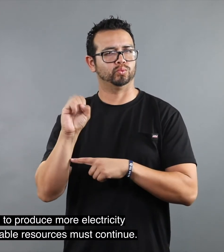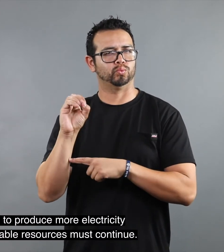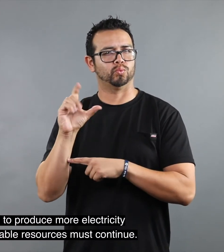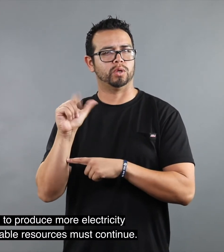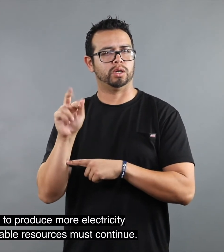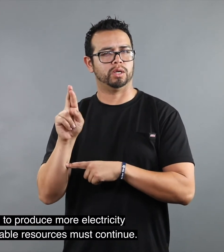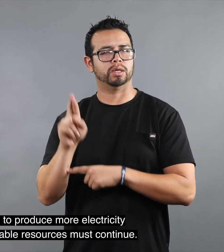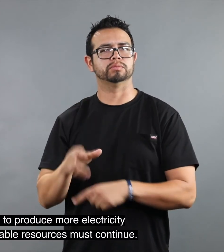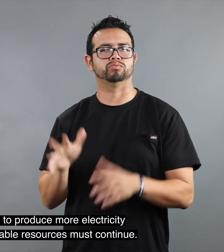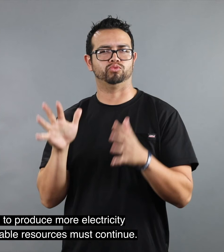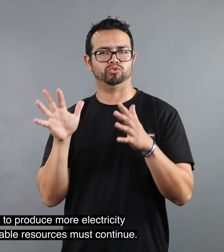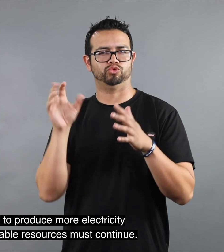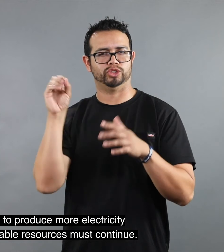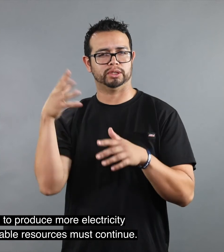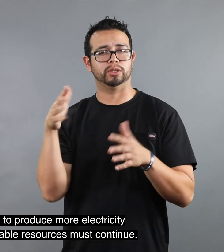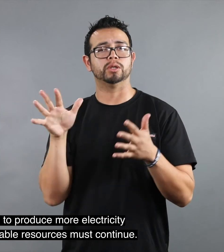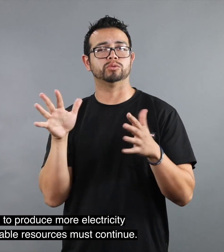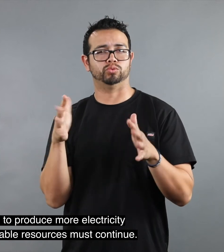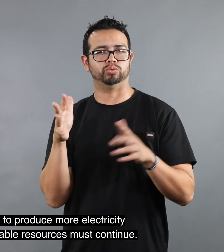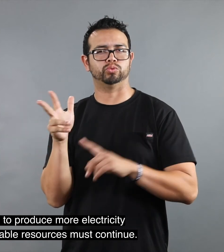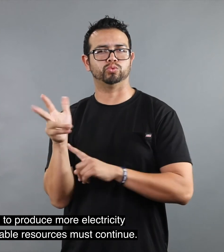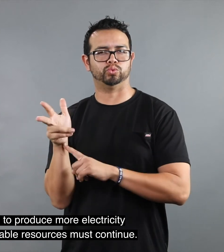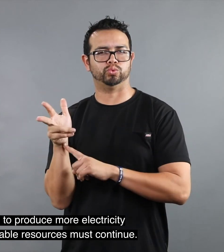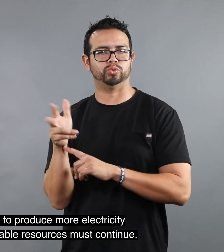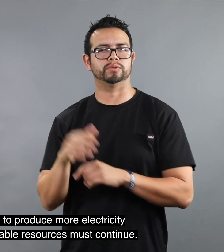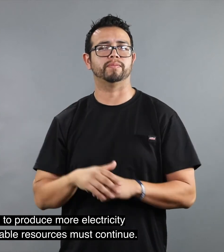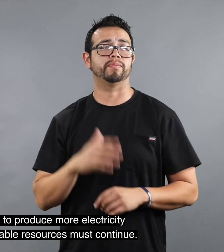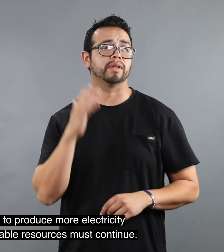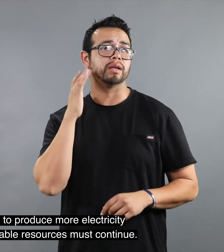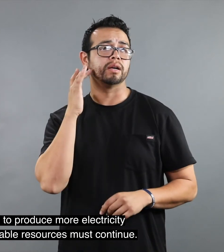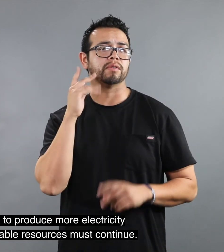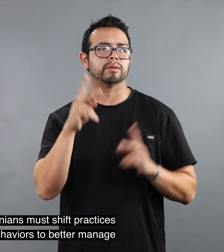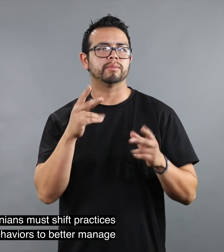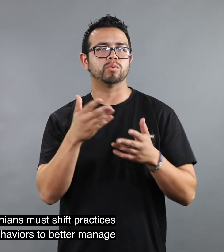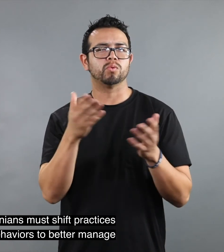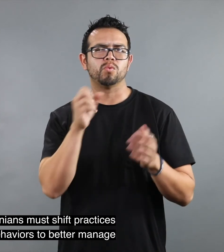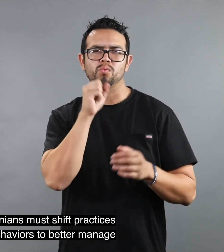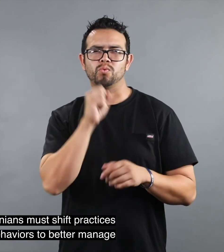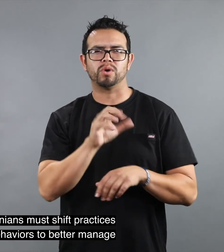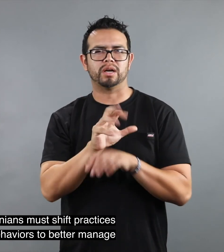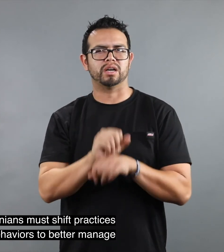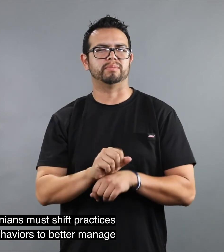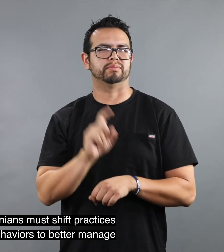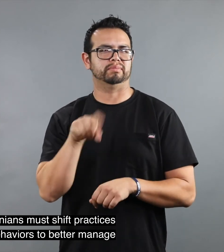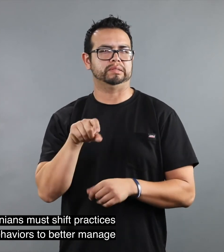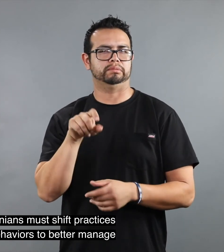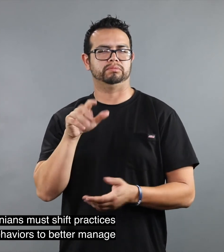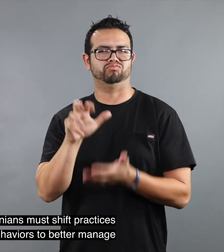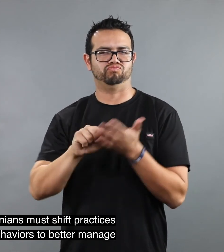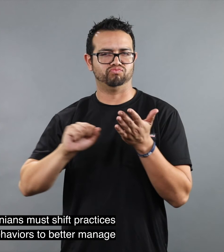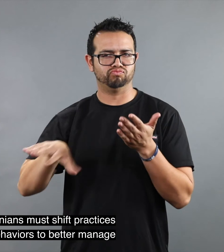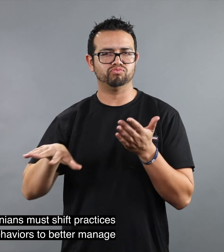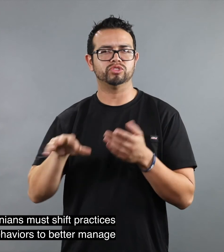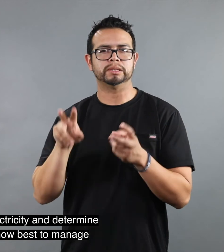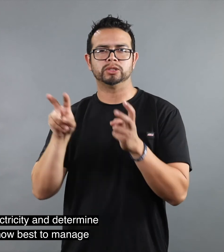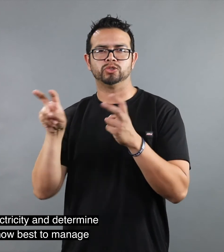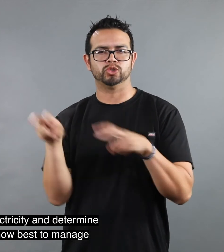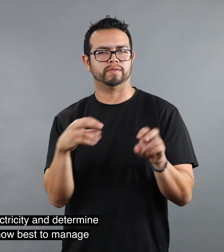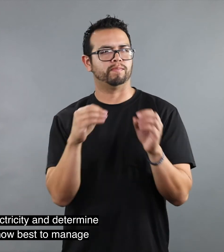more electricity from renewable resources must continue. Californians must shift practices and behaviors to better manage electricity and